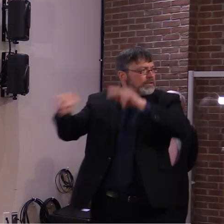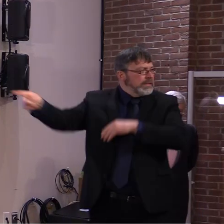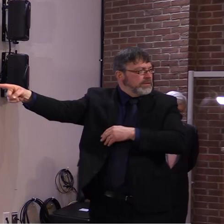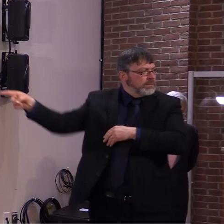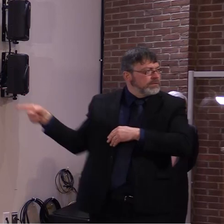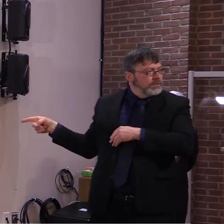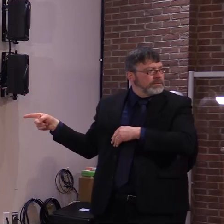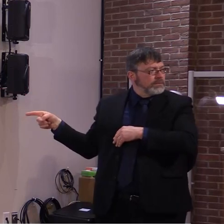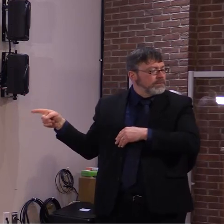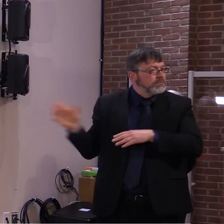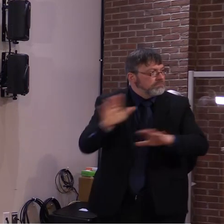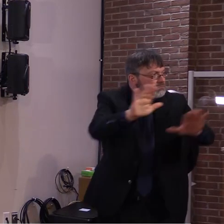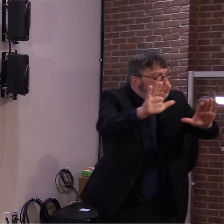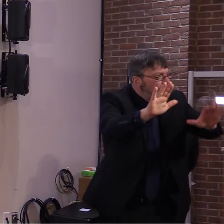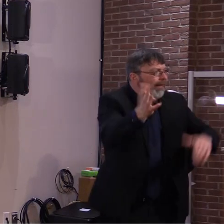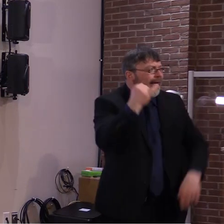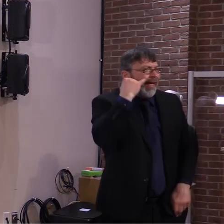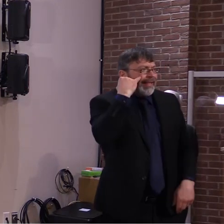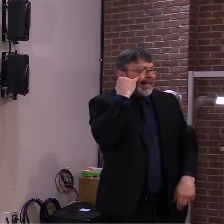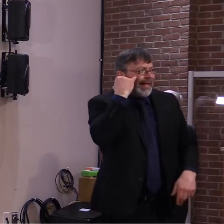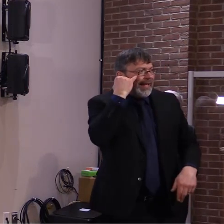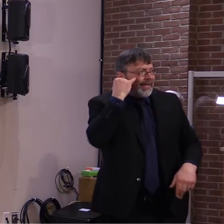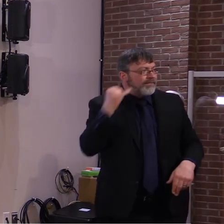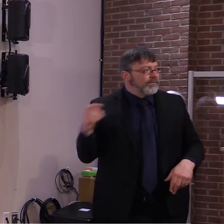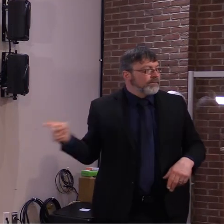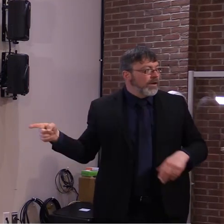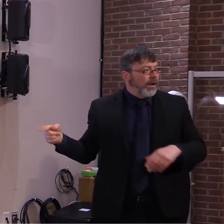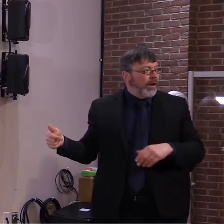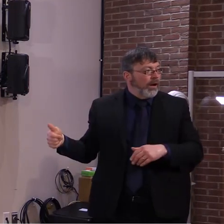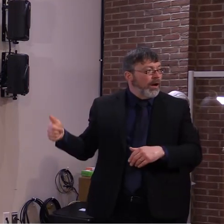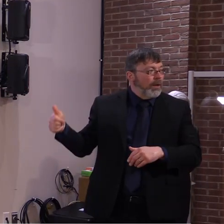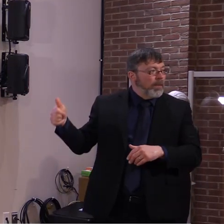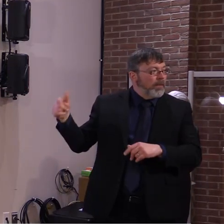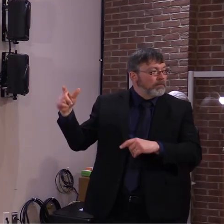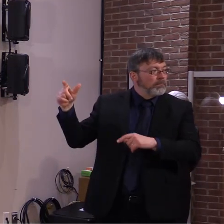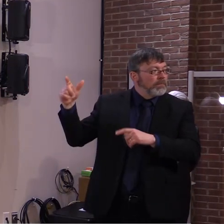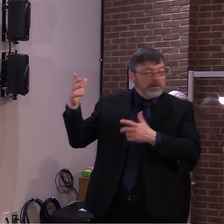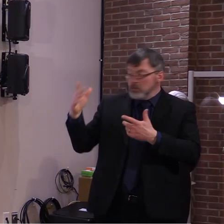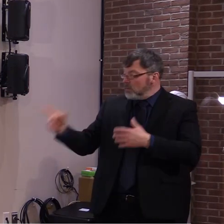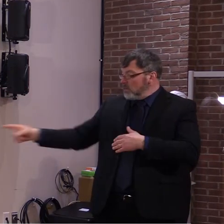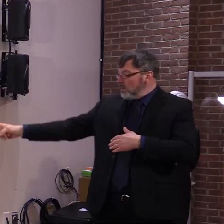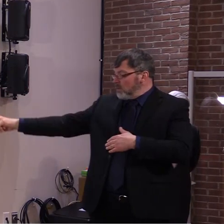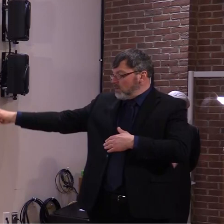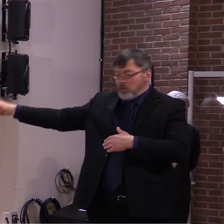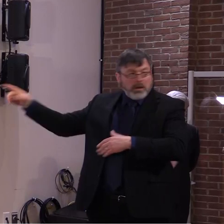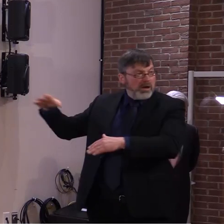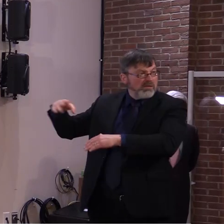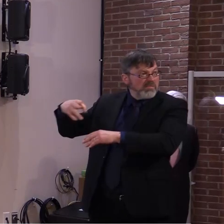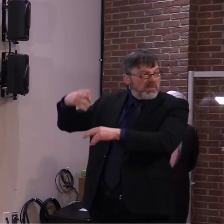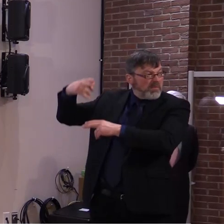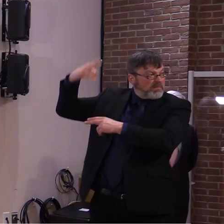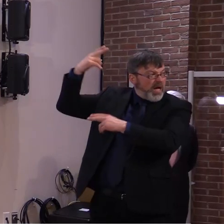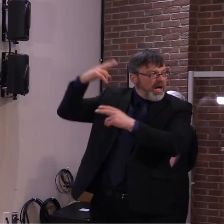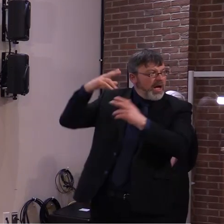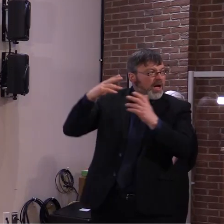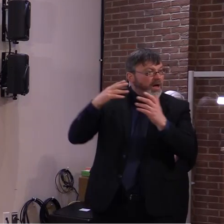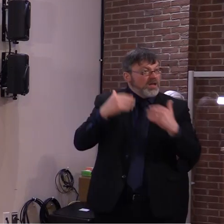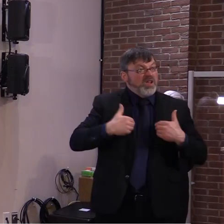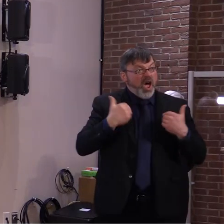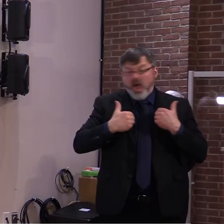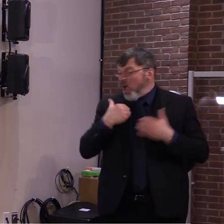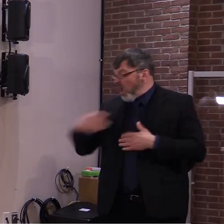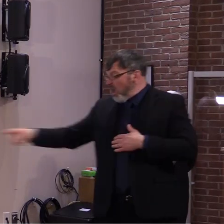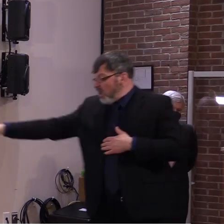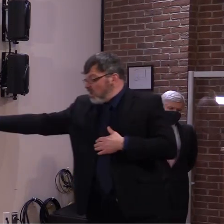likelihood somebody will have an adverse consequence. Hopefully not you. We are already seeing that start to